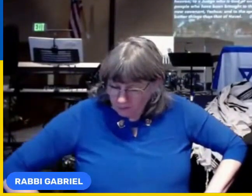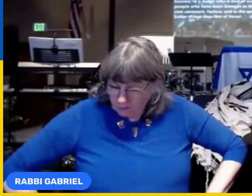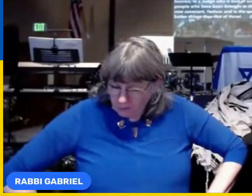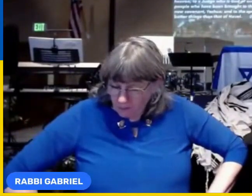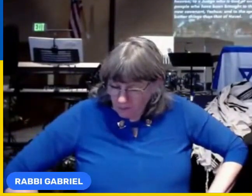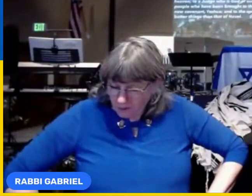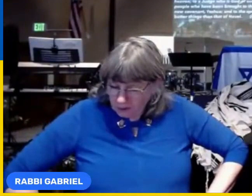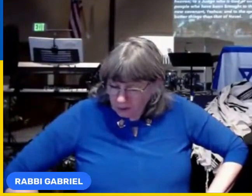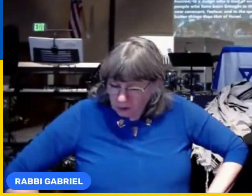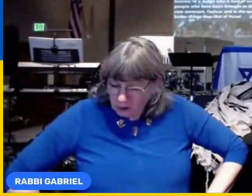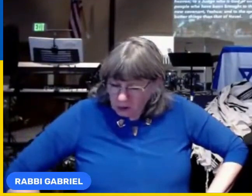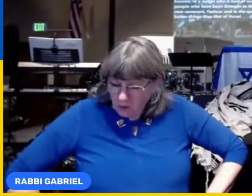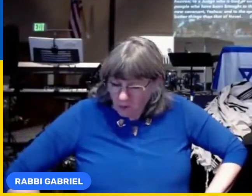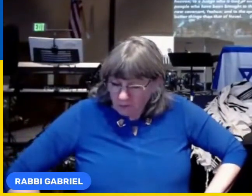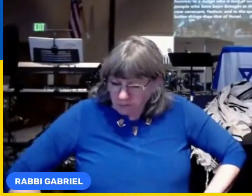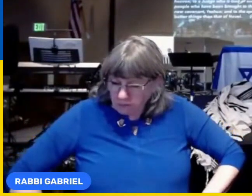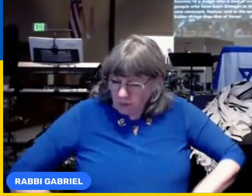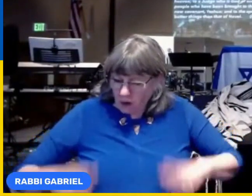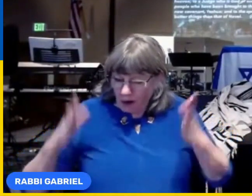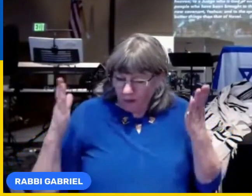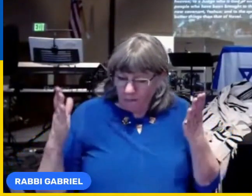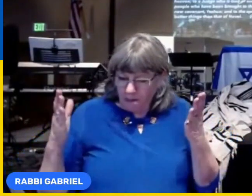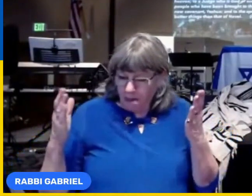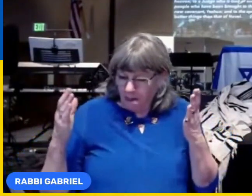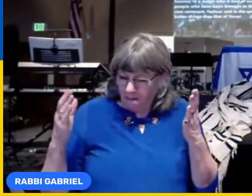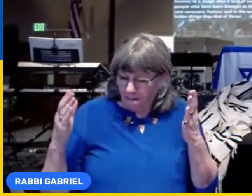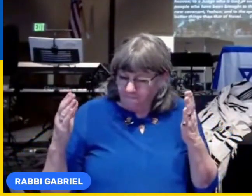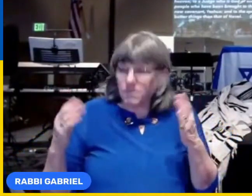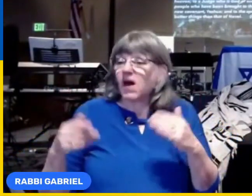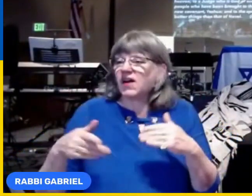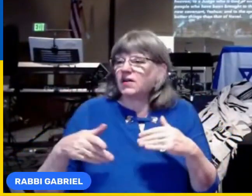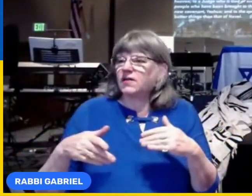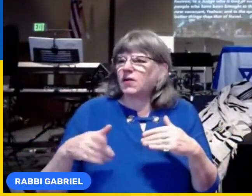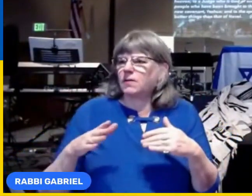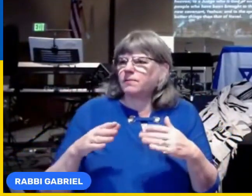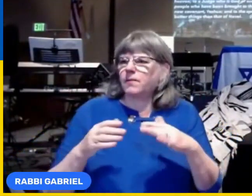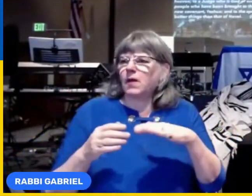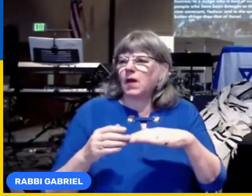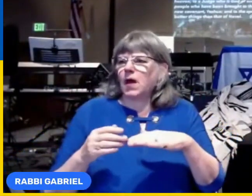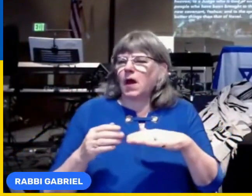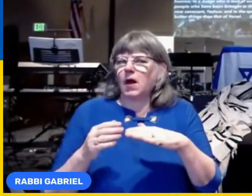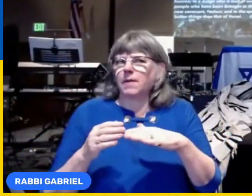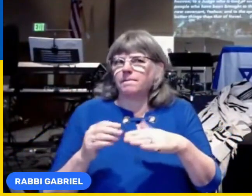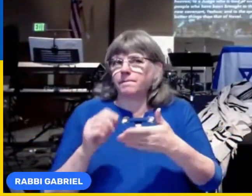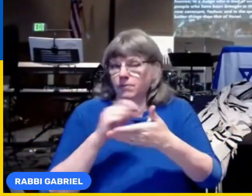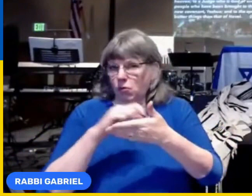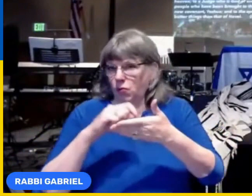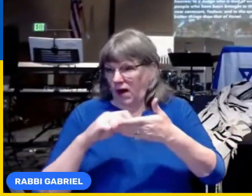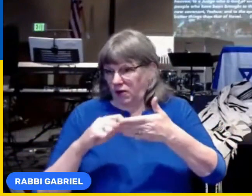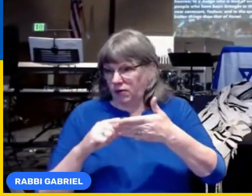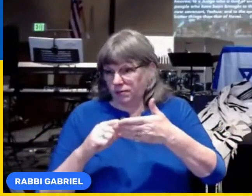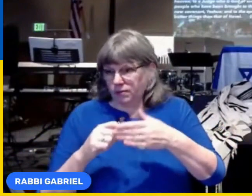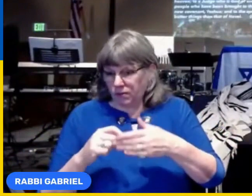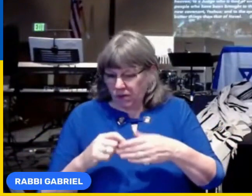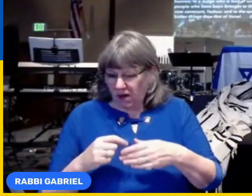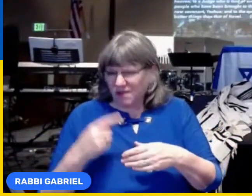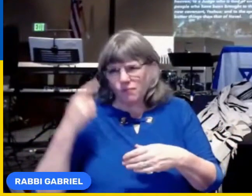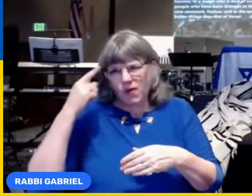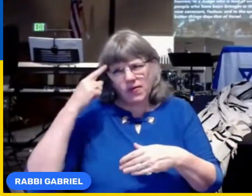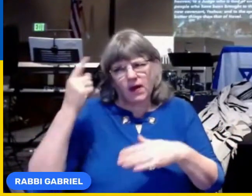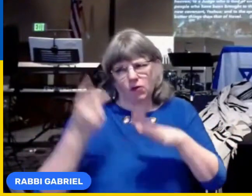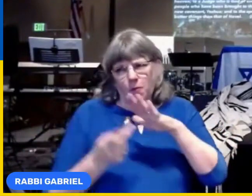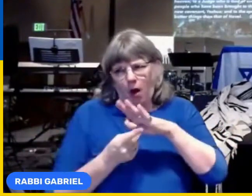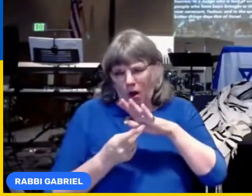the sound of a shofar, and to a voice whose words made the hearers beg that no further message be given to